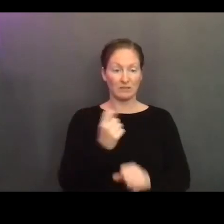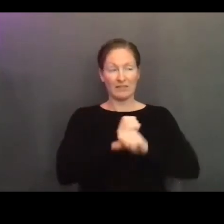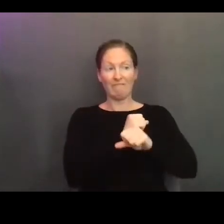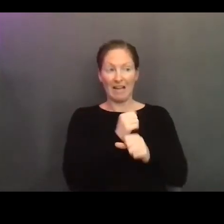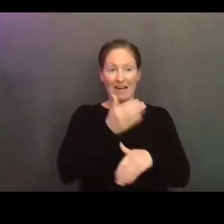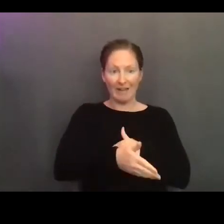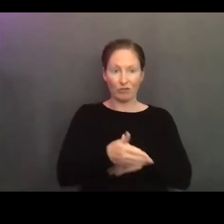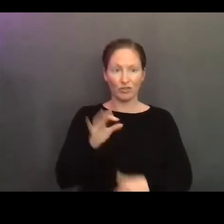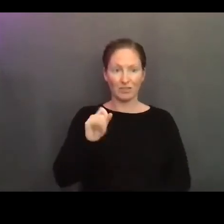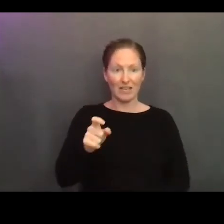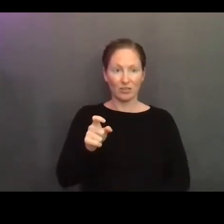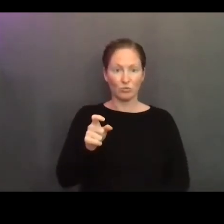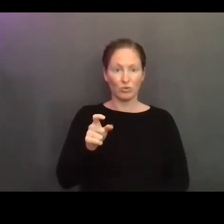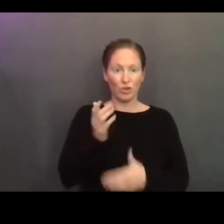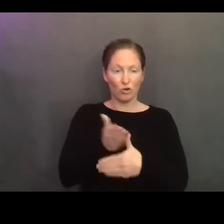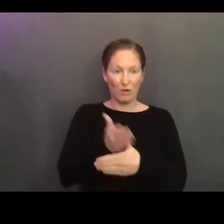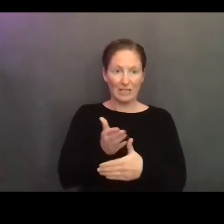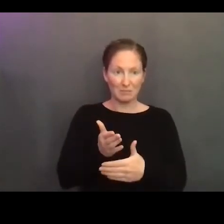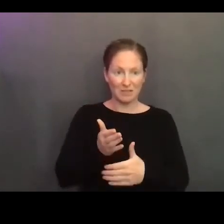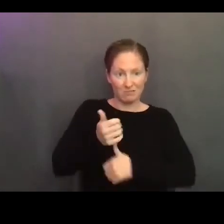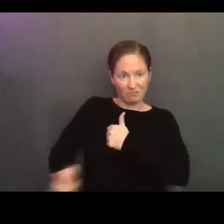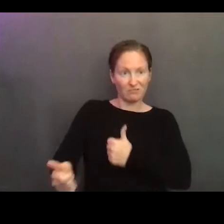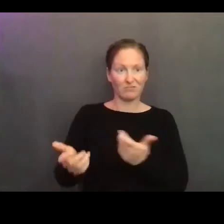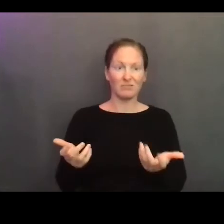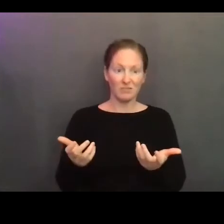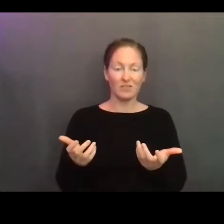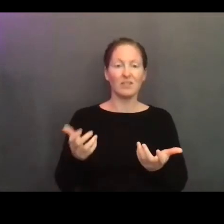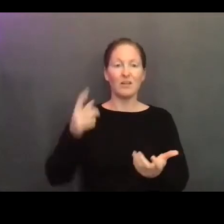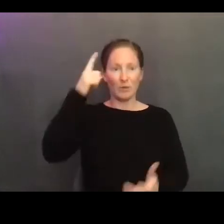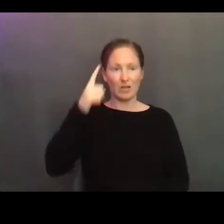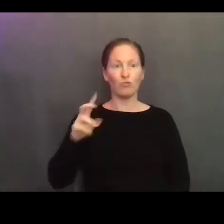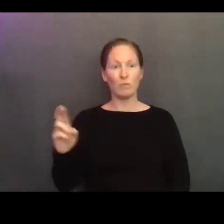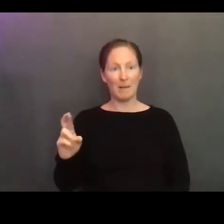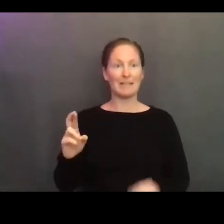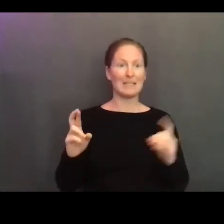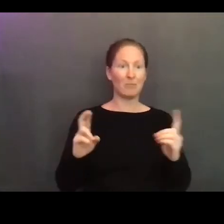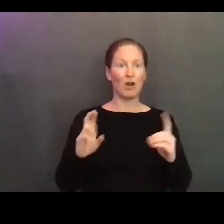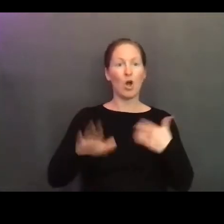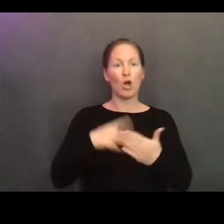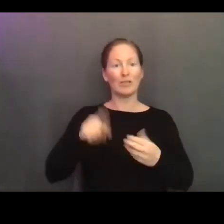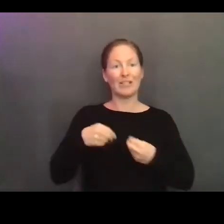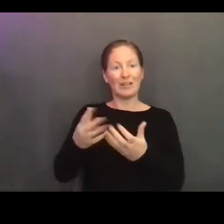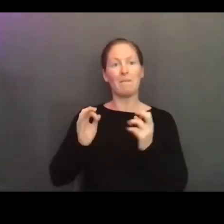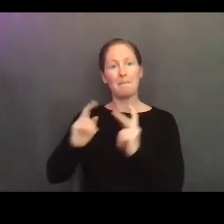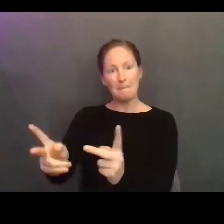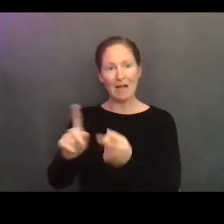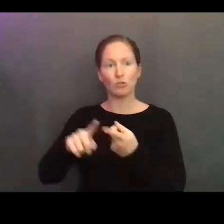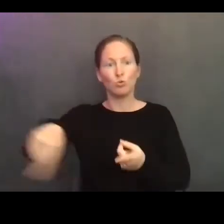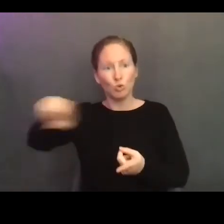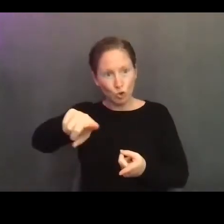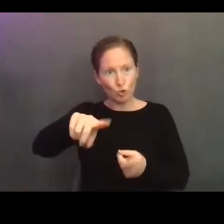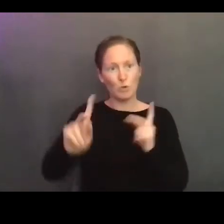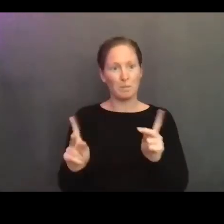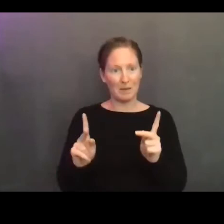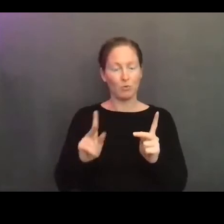allegations? So I think we've all got a better job to do, Republican and Democrat, of giving you, the people, a voice back in your capital. Thank you. And I